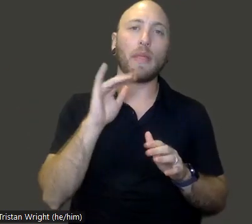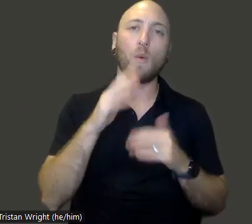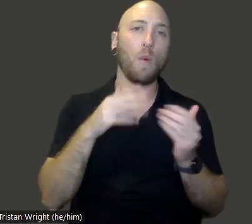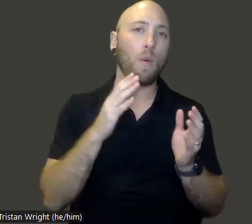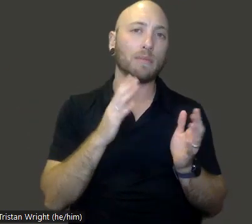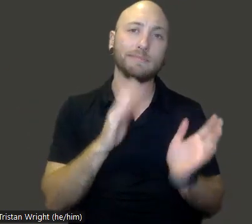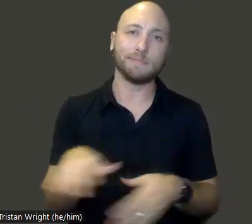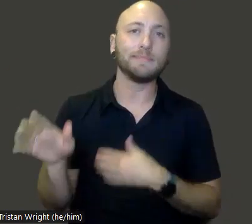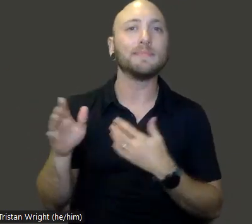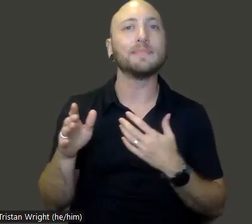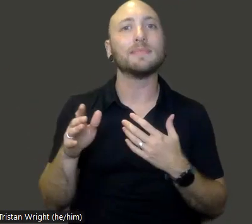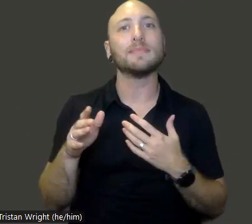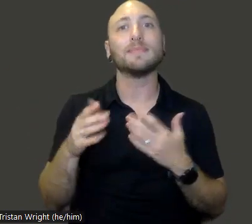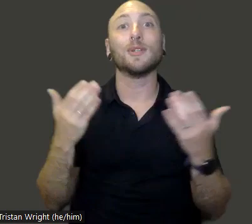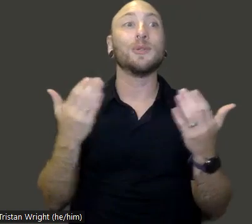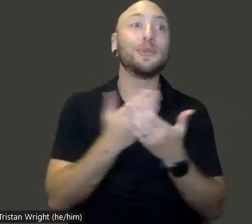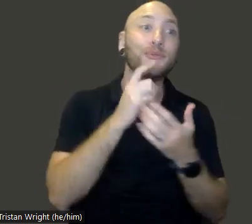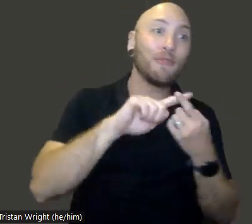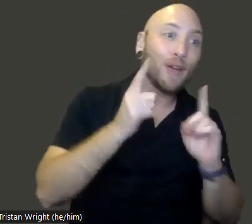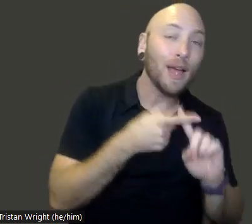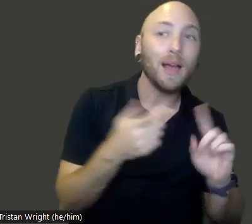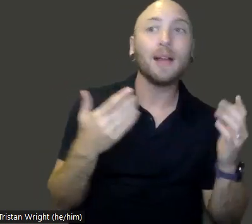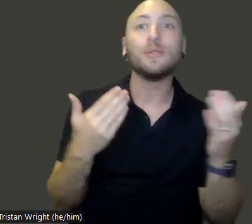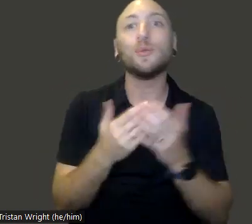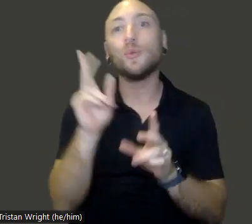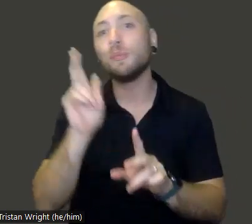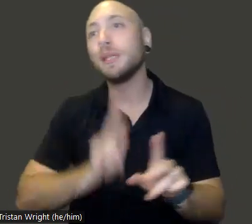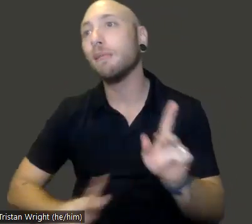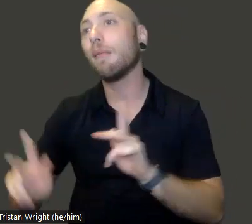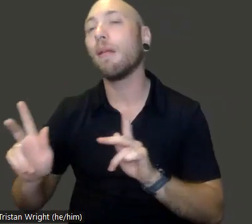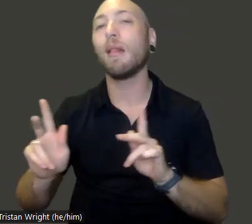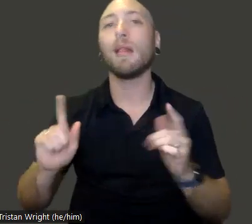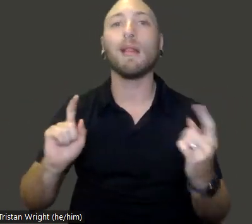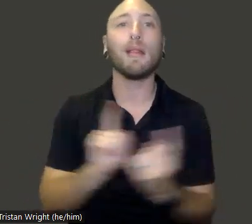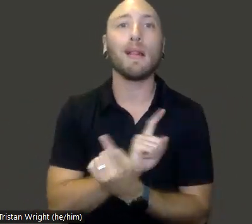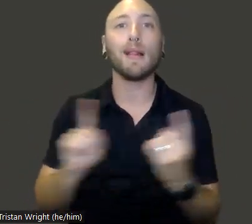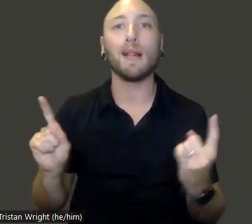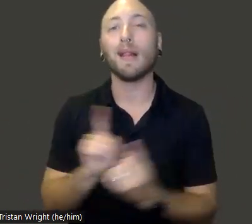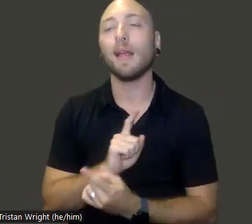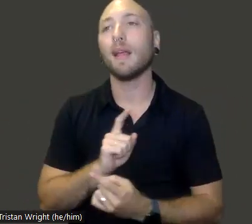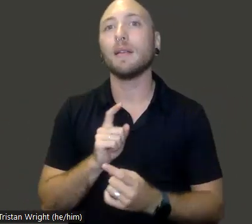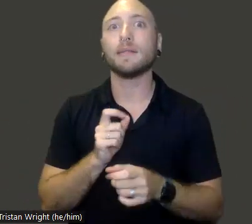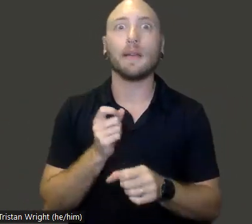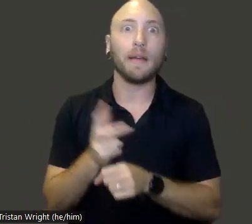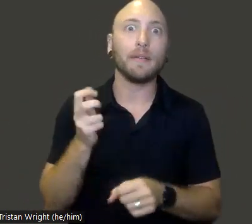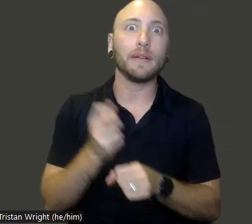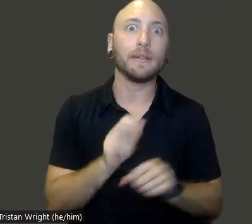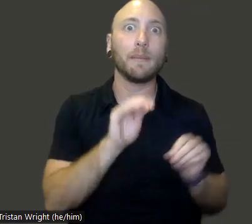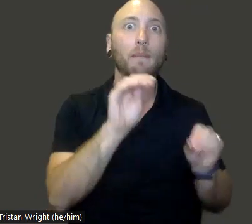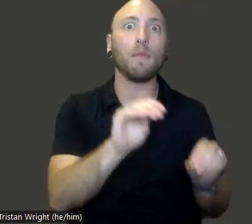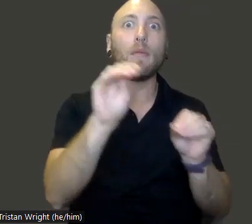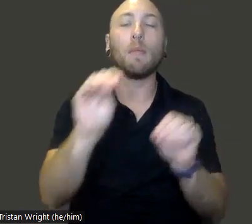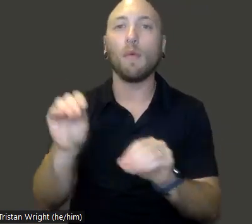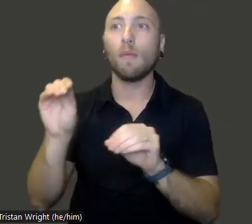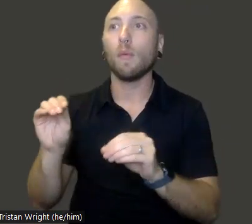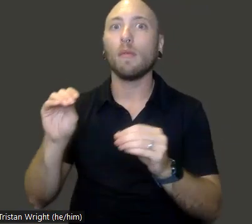of finding new friends, new people that I could, you know, that I could hang out with, or that I felt like I could mix with.